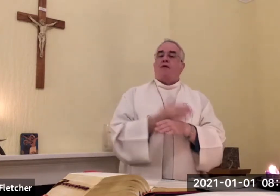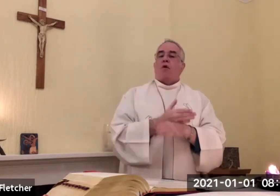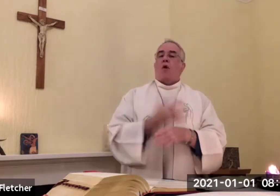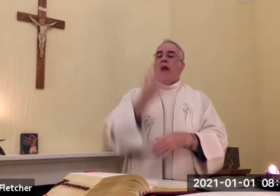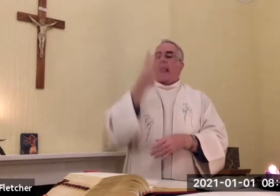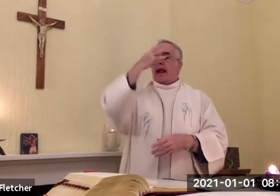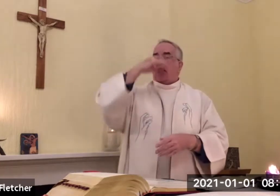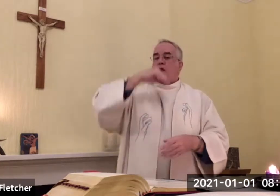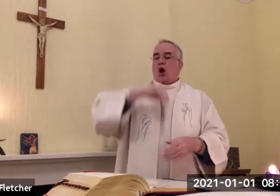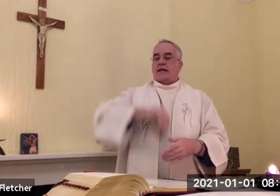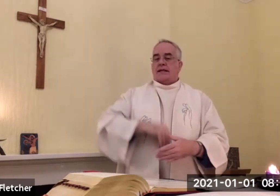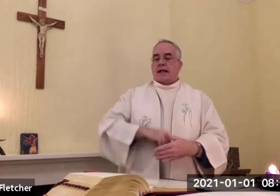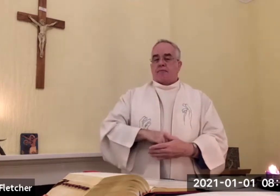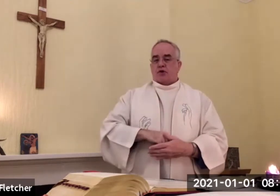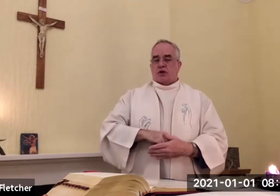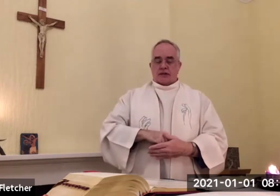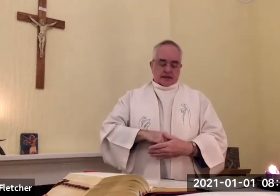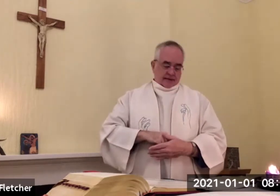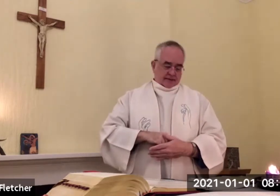before his conception.